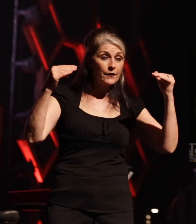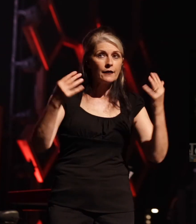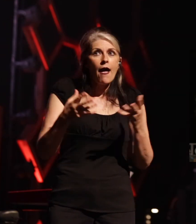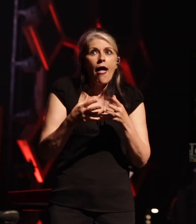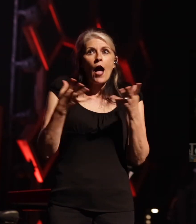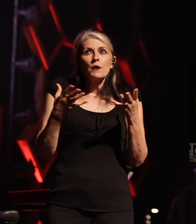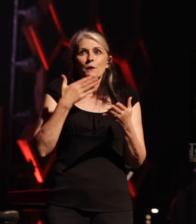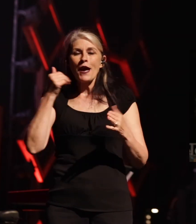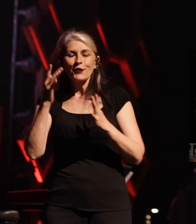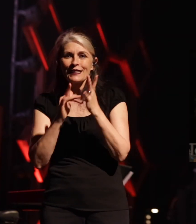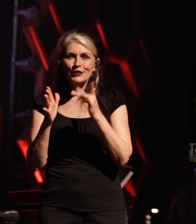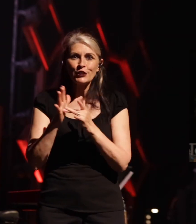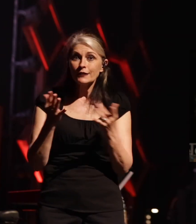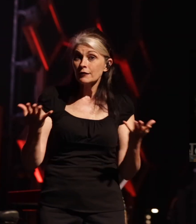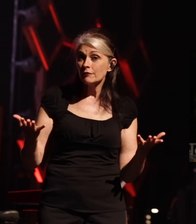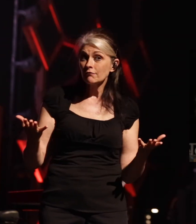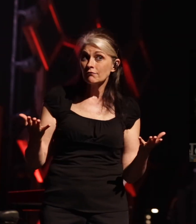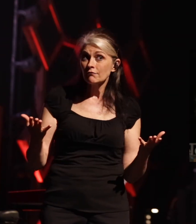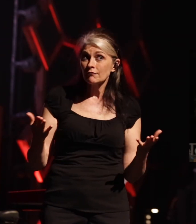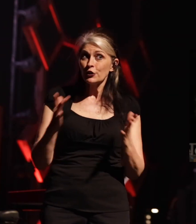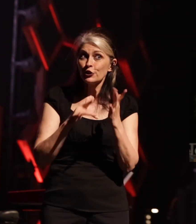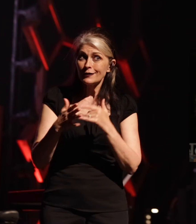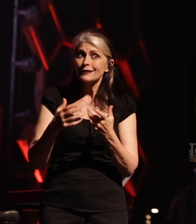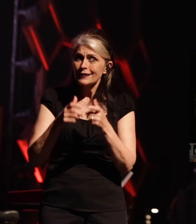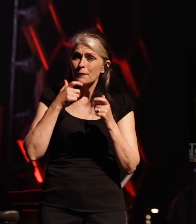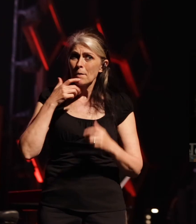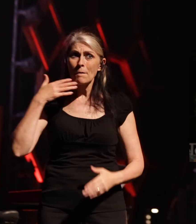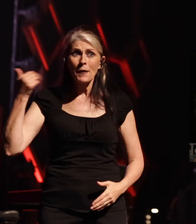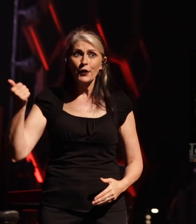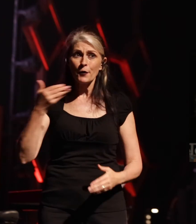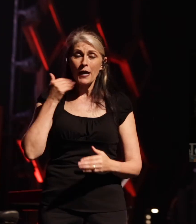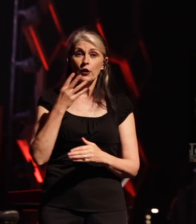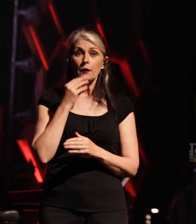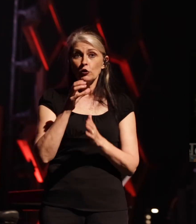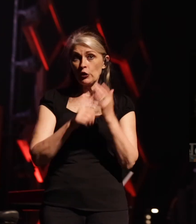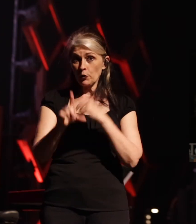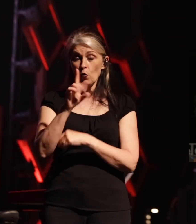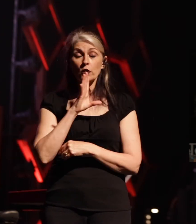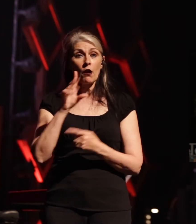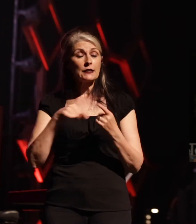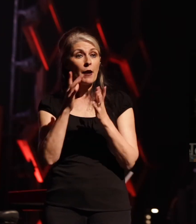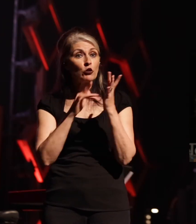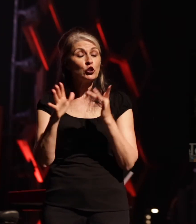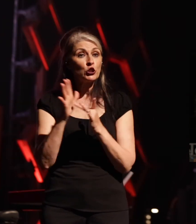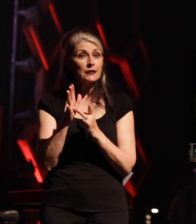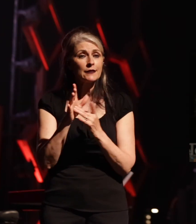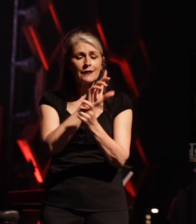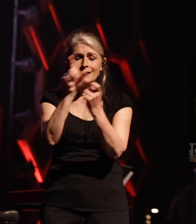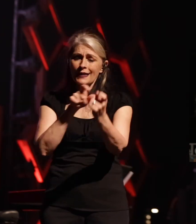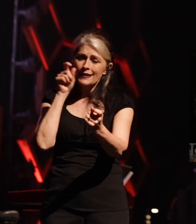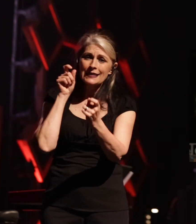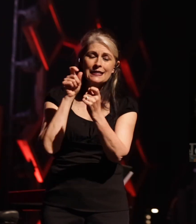lot better. In fact, in Hebrews chapter 1, it talks about how Jesus is the exact representation of God